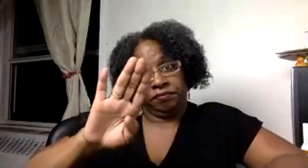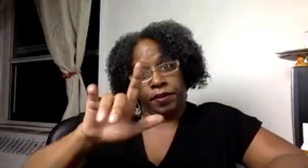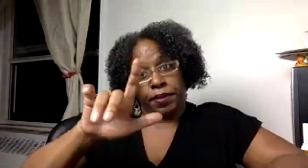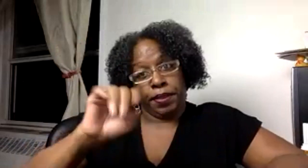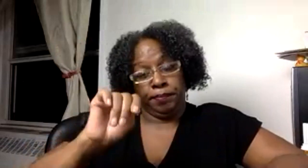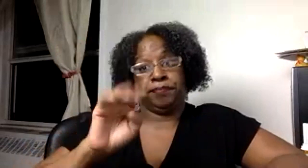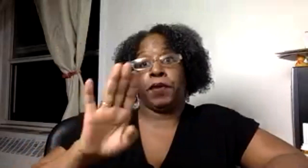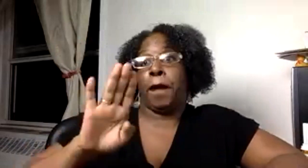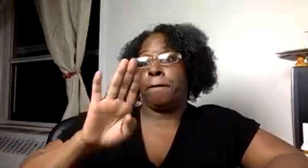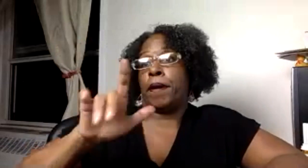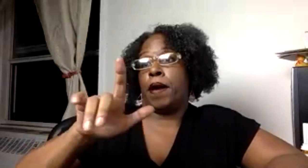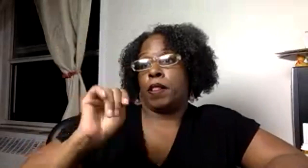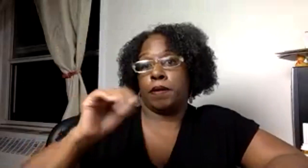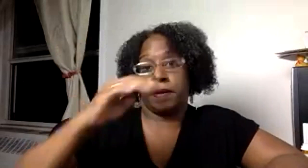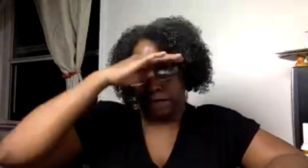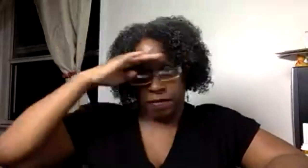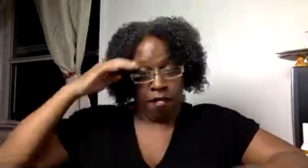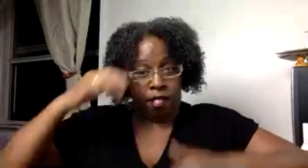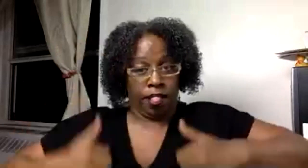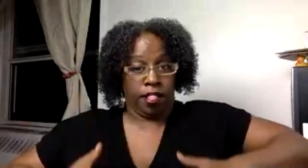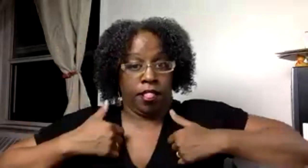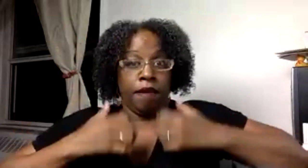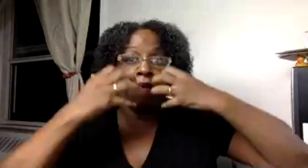Do you guys feel that with Black Lives Matter?